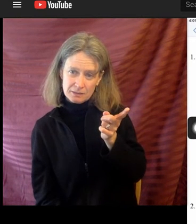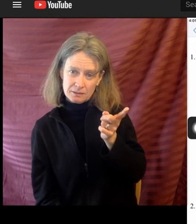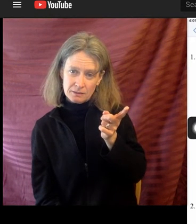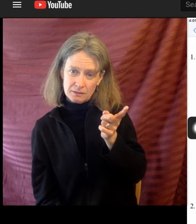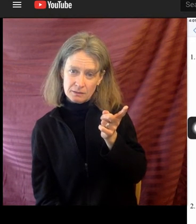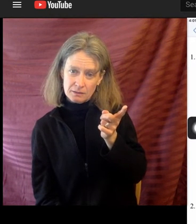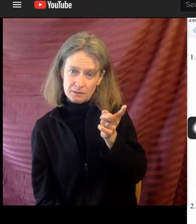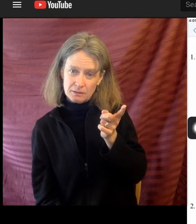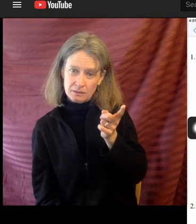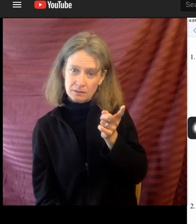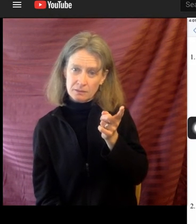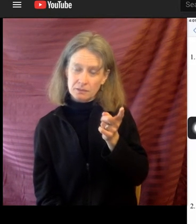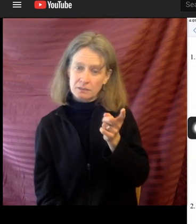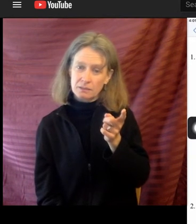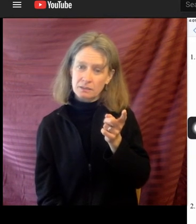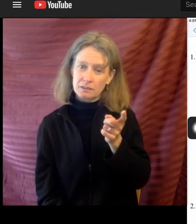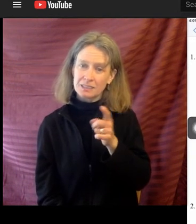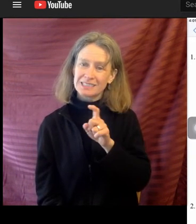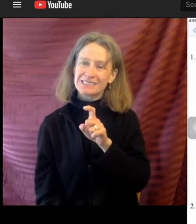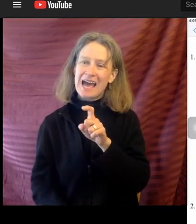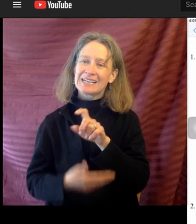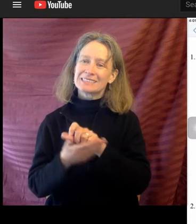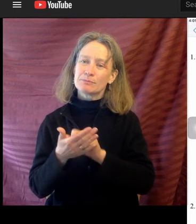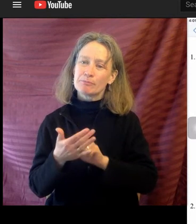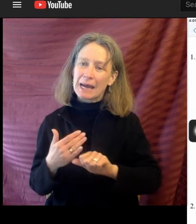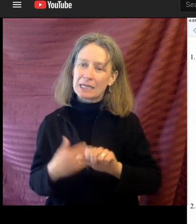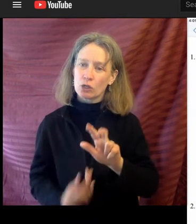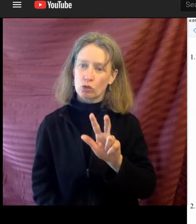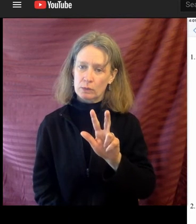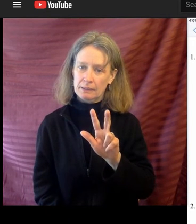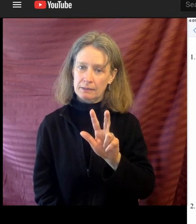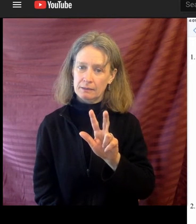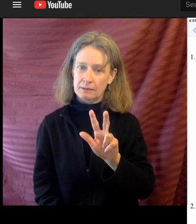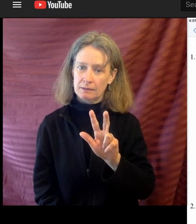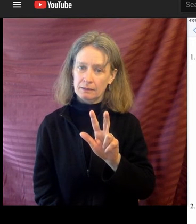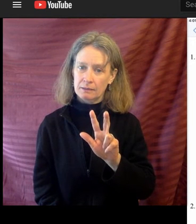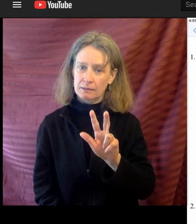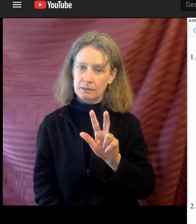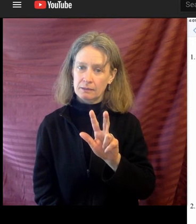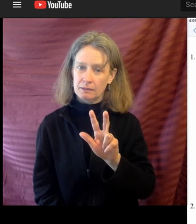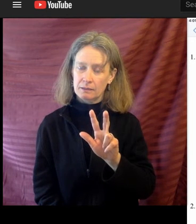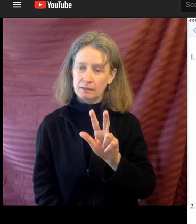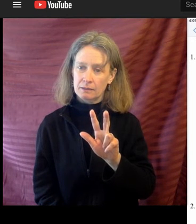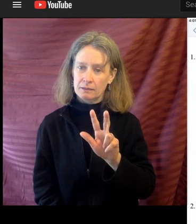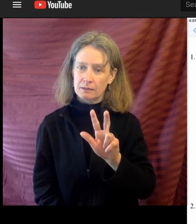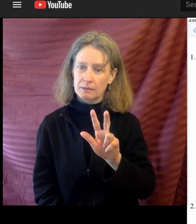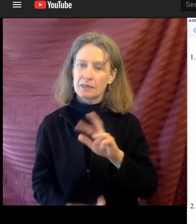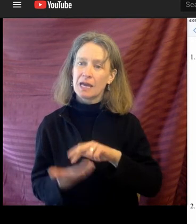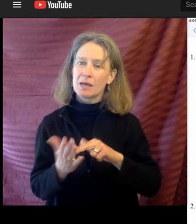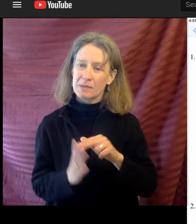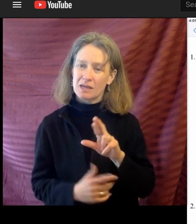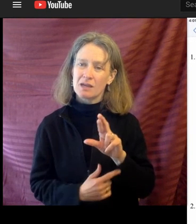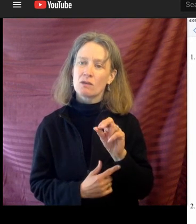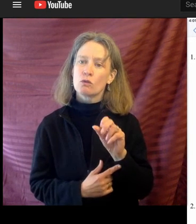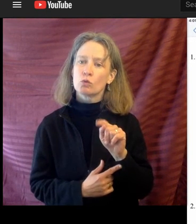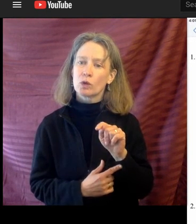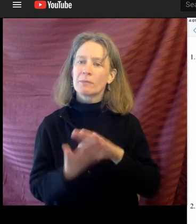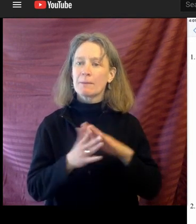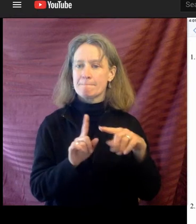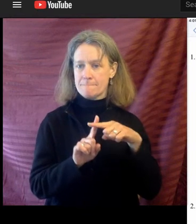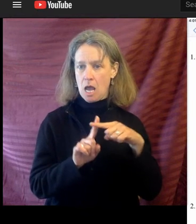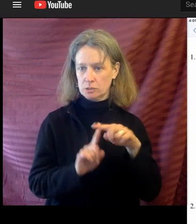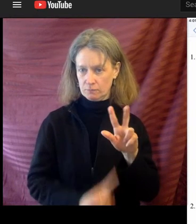because we have x minus 3, and so our root would be